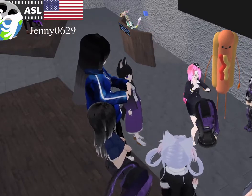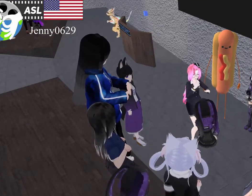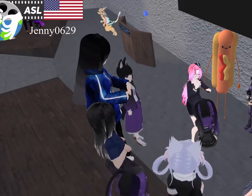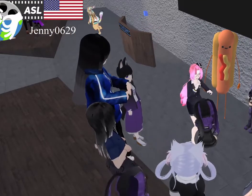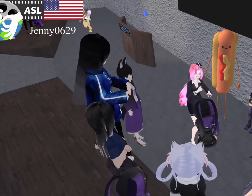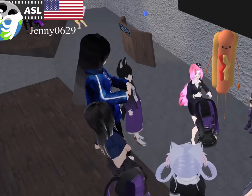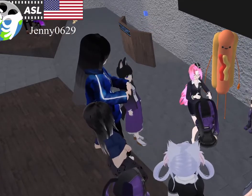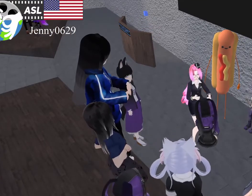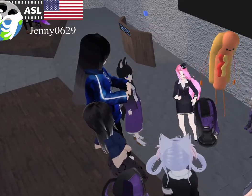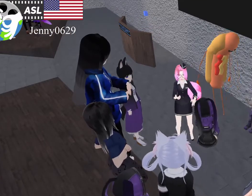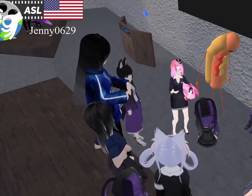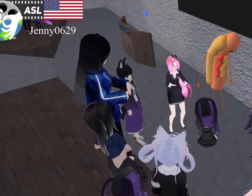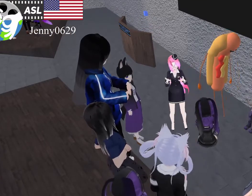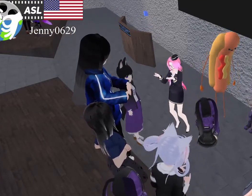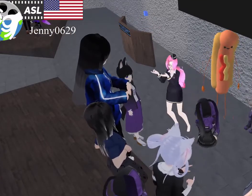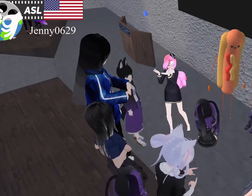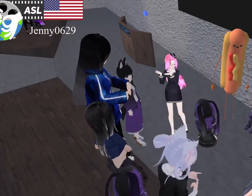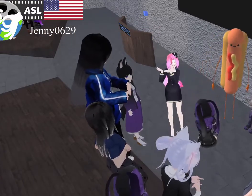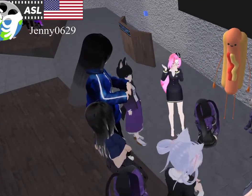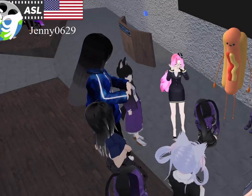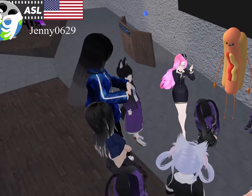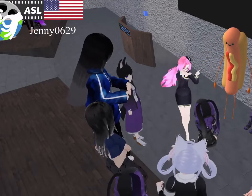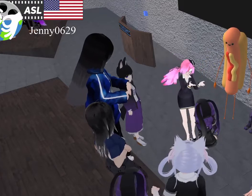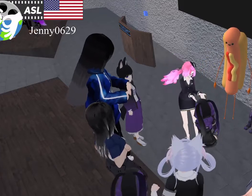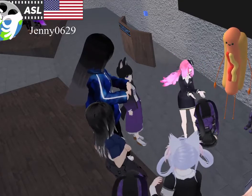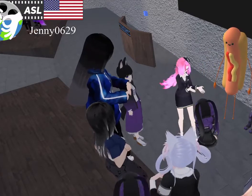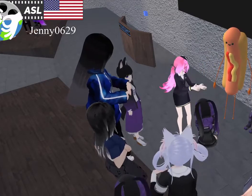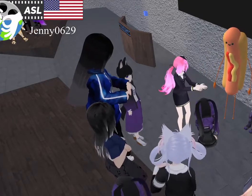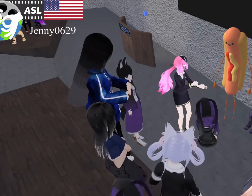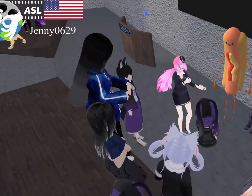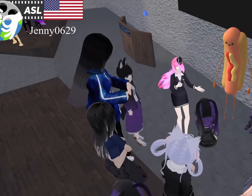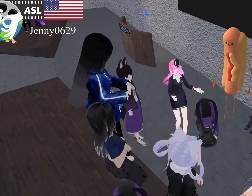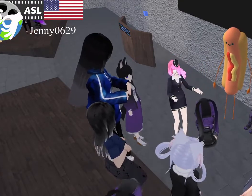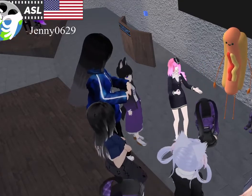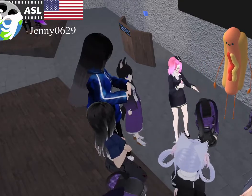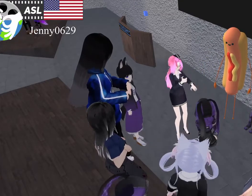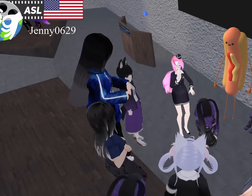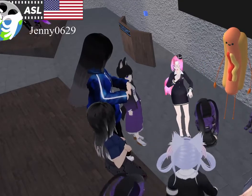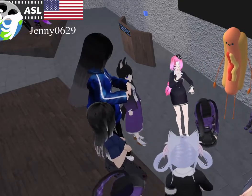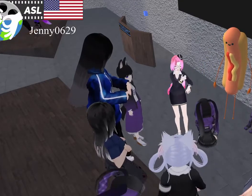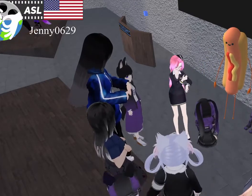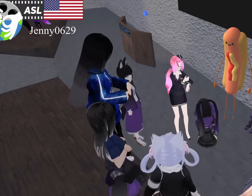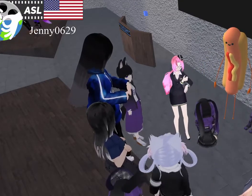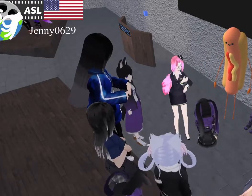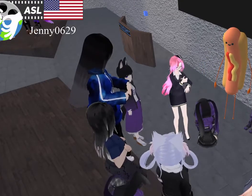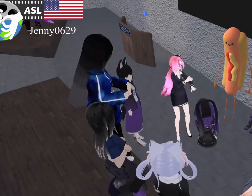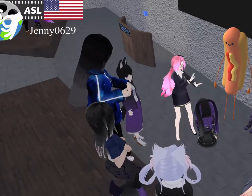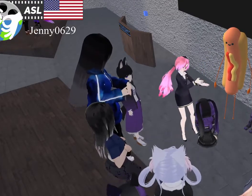isn't like real life. So it could be like just like the waiter bringing it and placing it down, and then bringing the cups and says, "Oh, where's the cup?" And then you're like, "Oh, here's